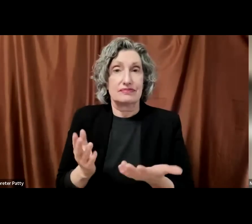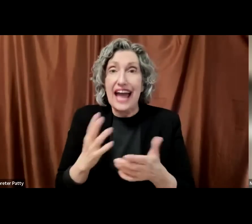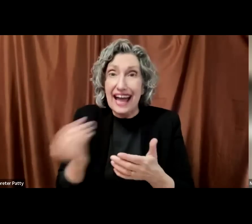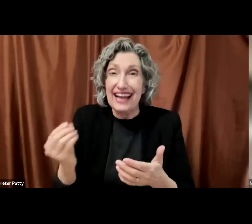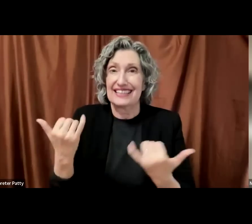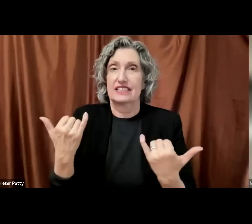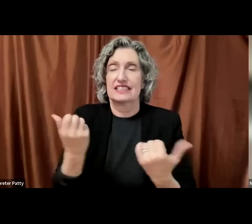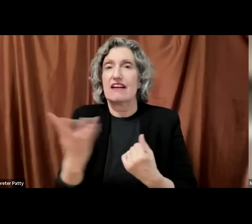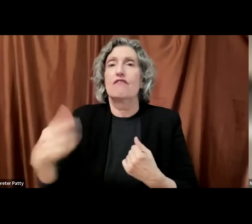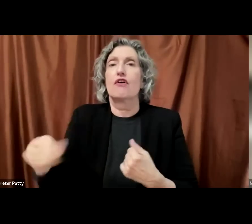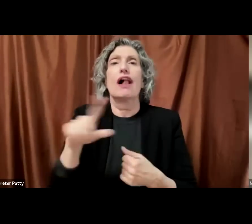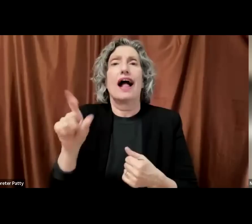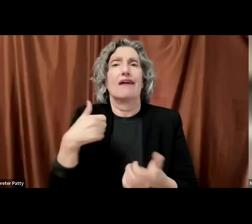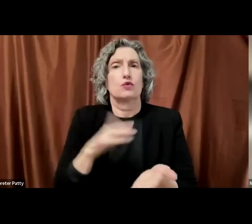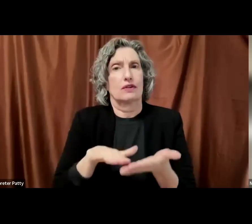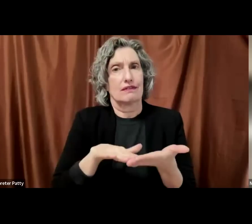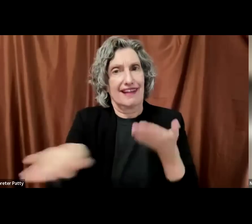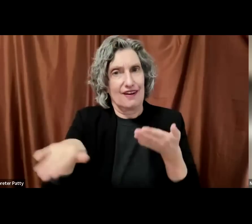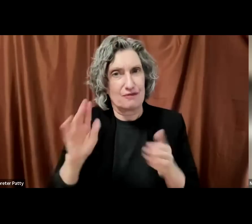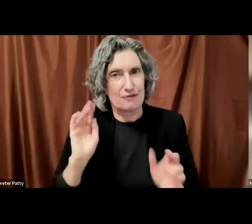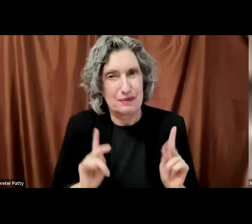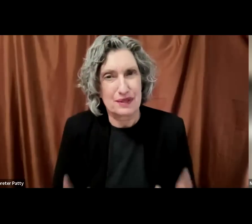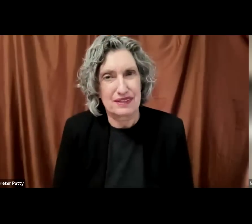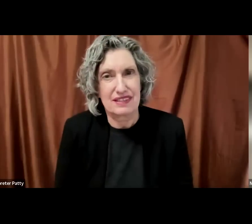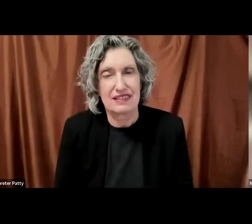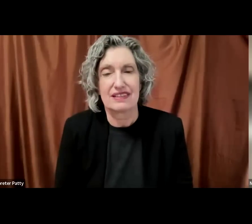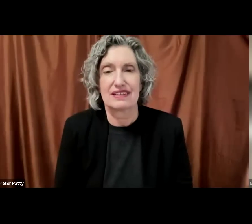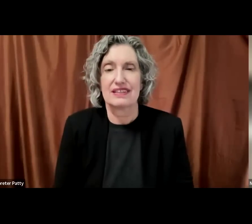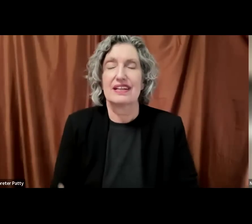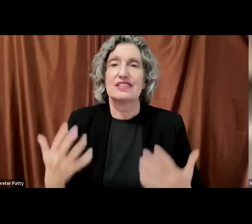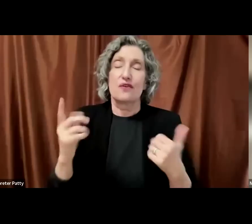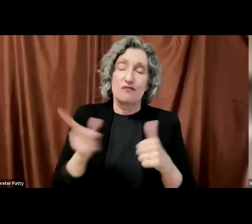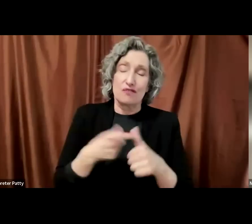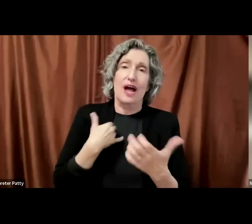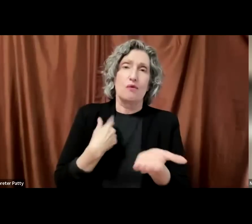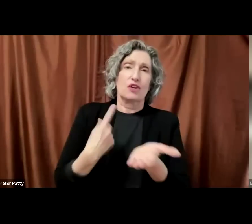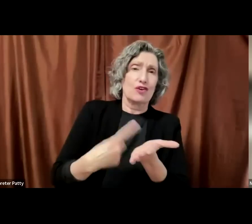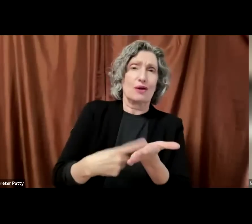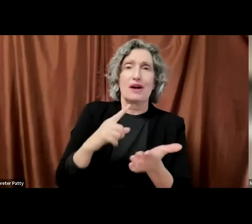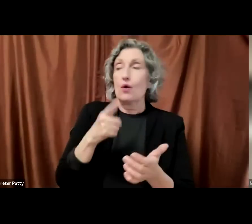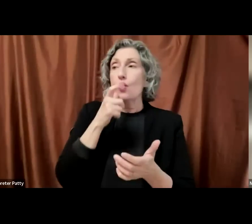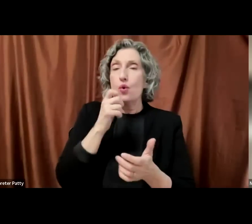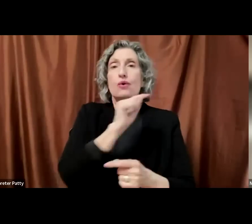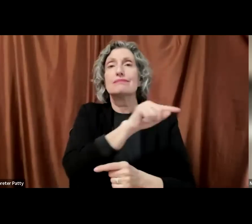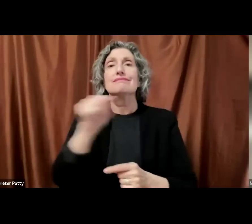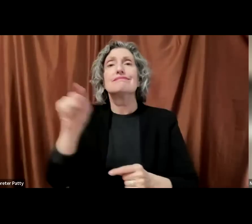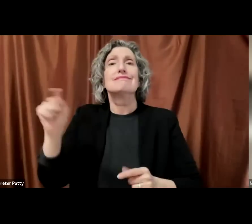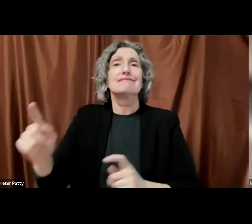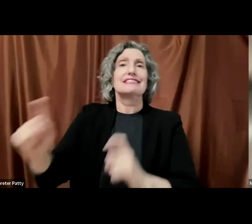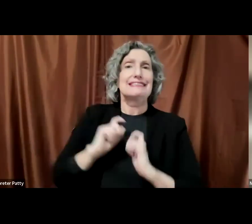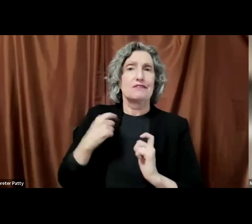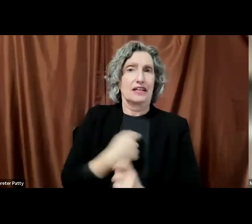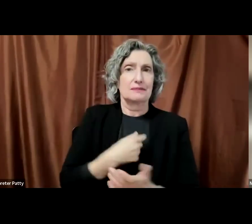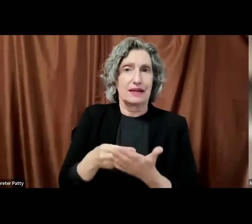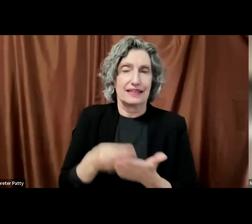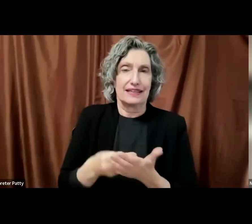So I'm going to leave you with a few recommendations. I'm going to first start with philanthropy partners. I'm a bit of a broken record on